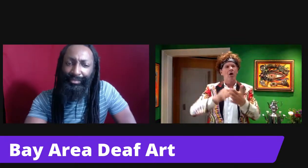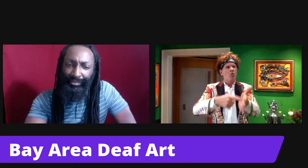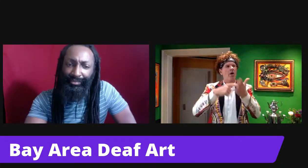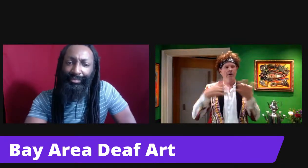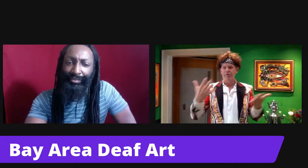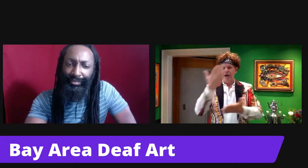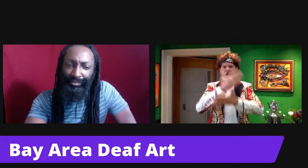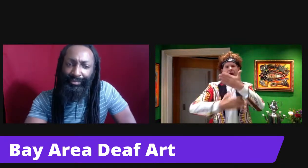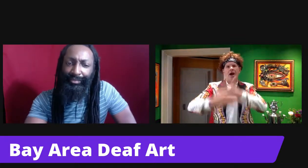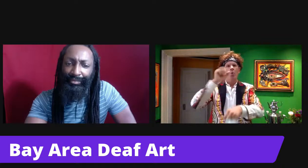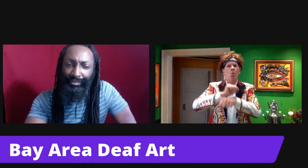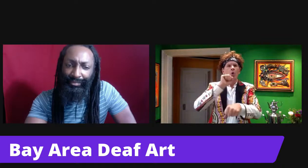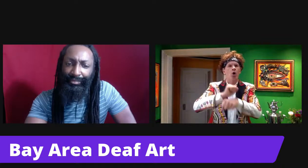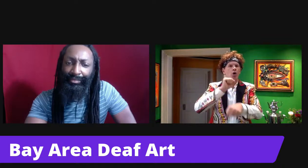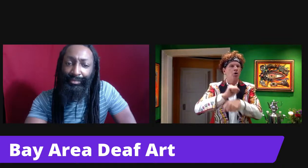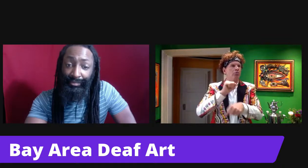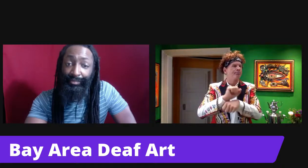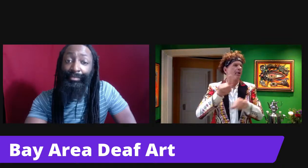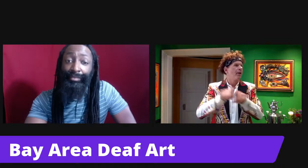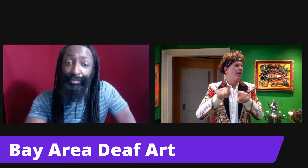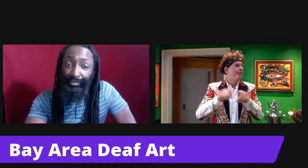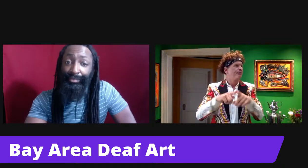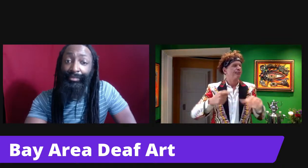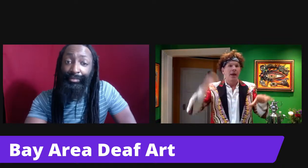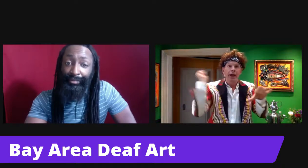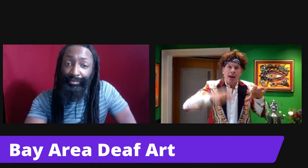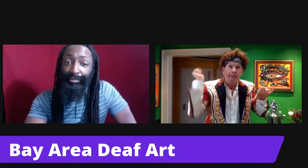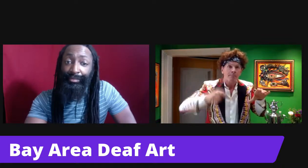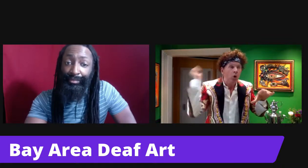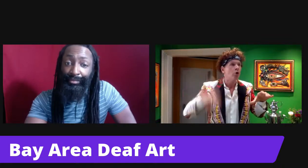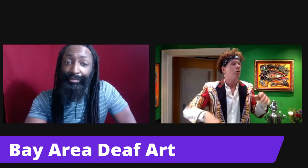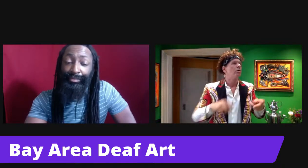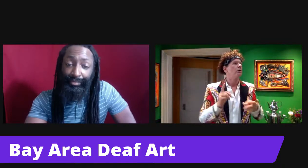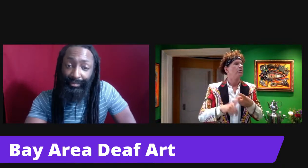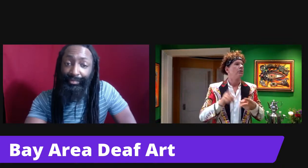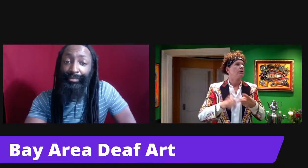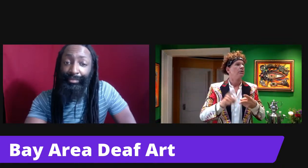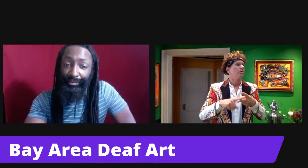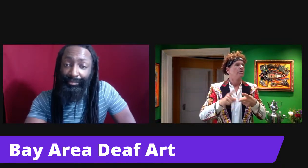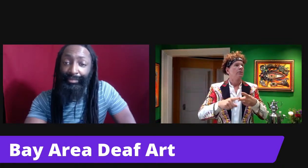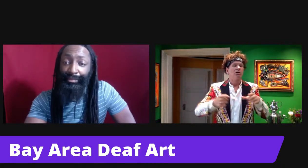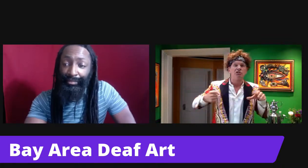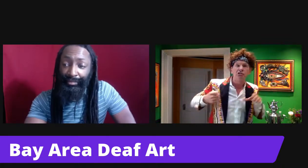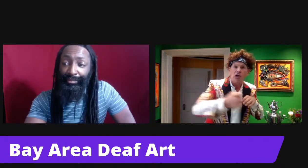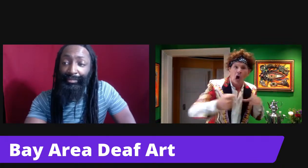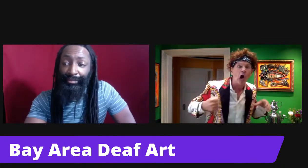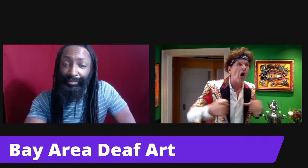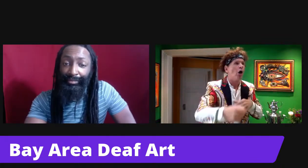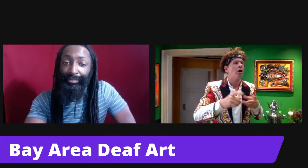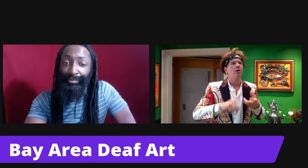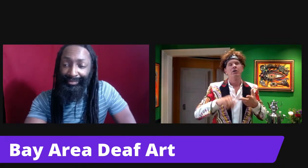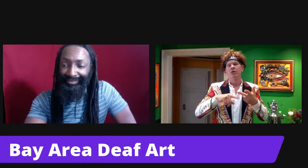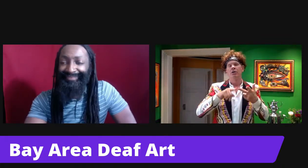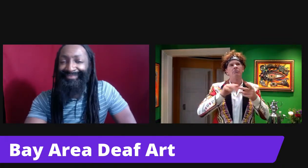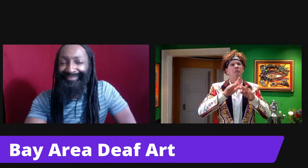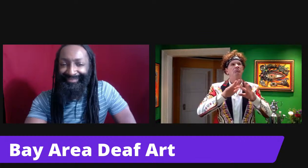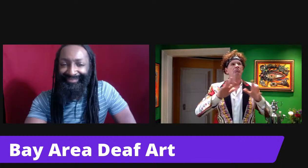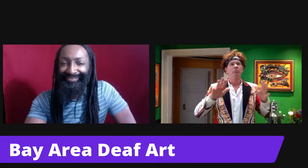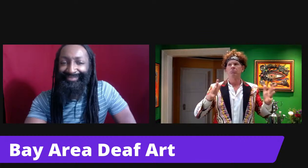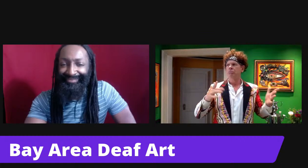art, mixed media art. And I started working on it and started taking creativity from different things like